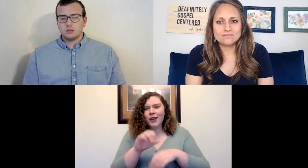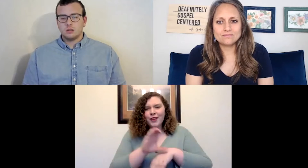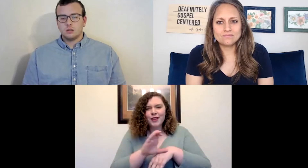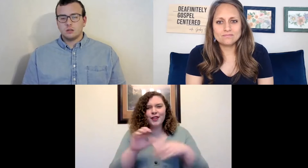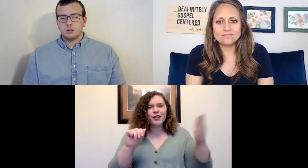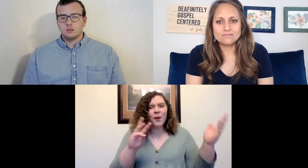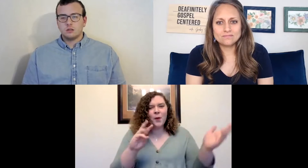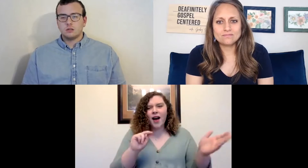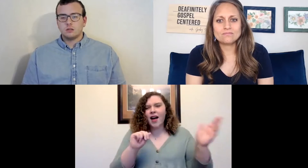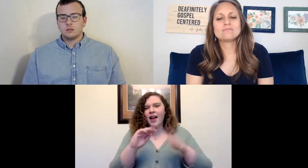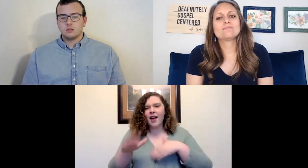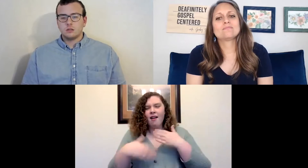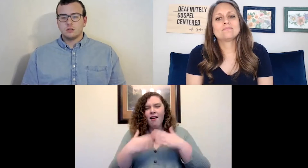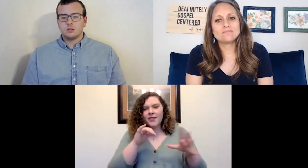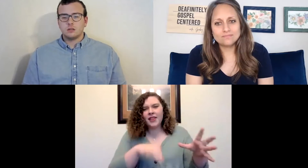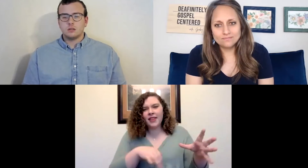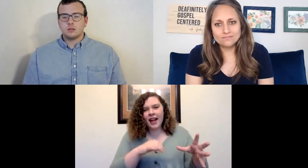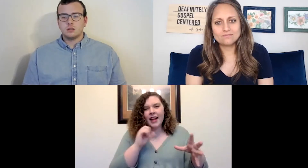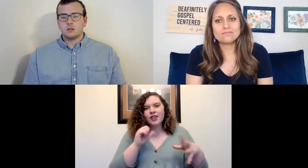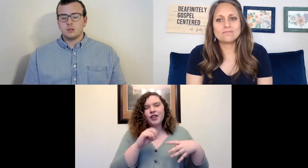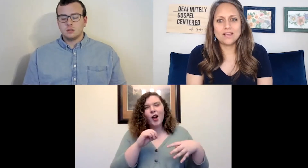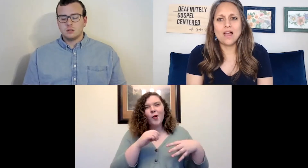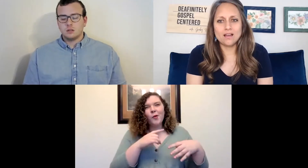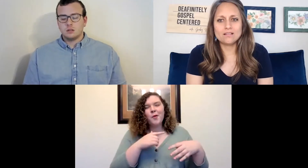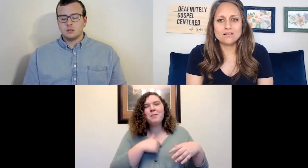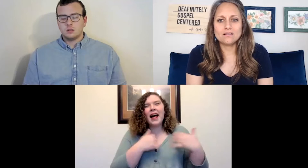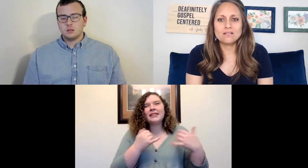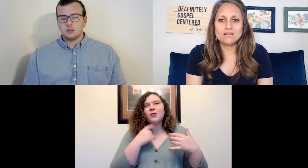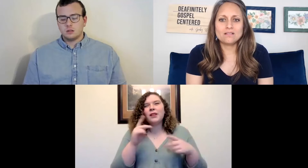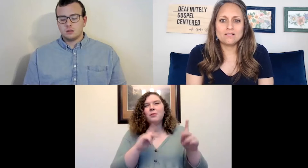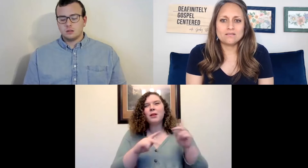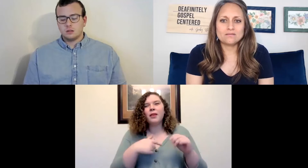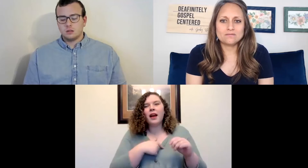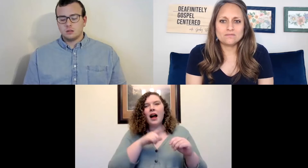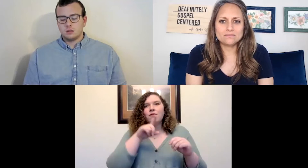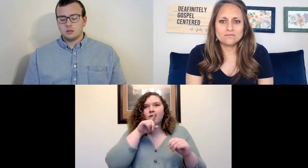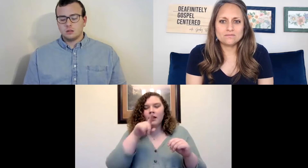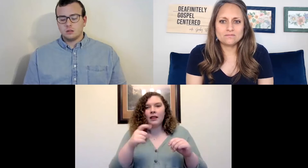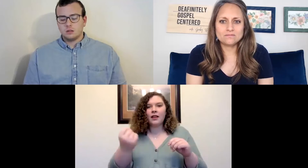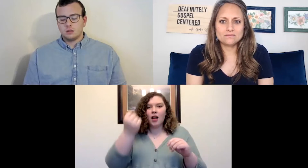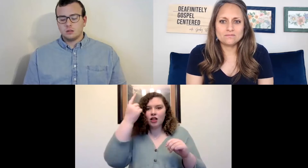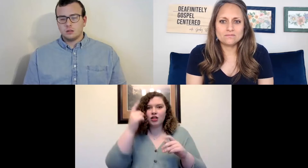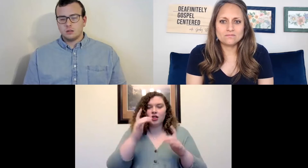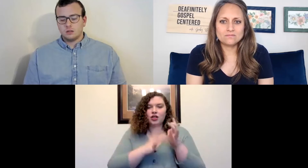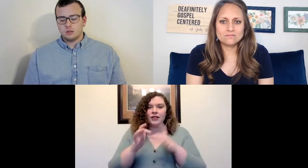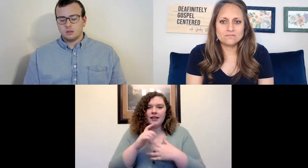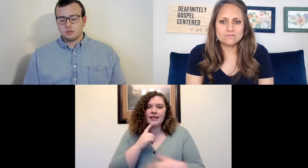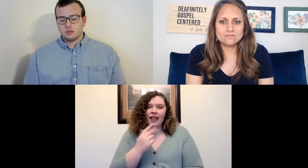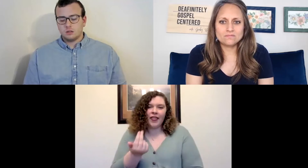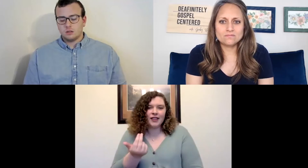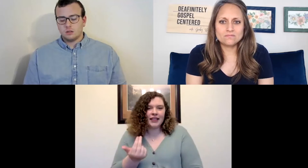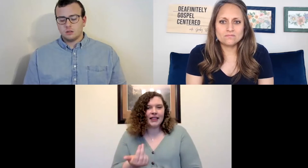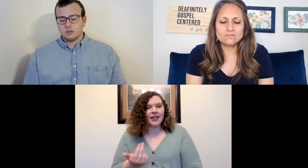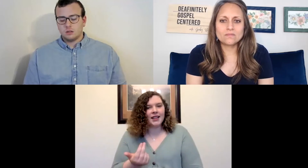So growing up, we were always involved in church, Awanas, all of that. So I used to tell people that I